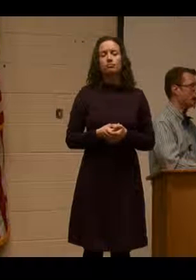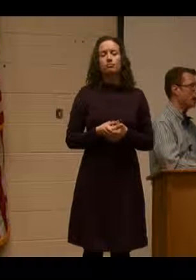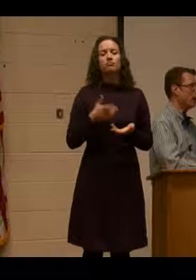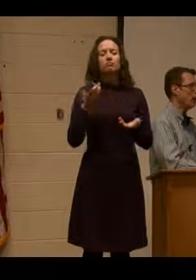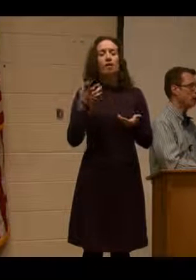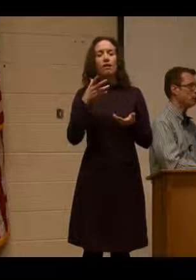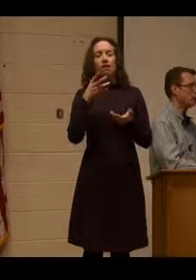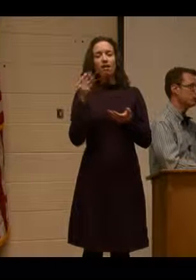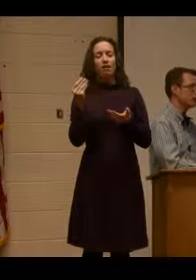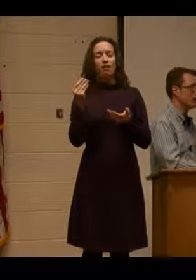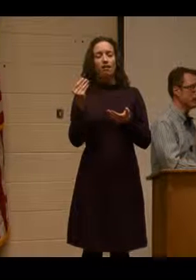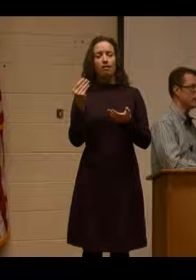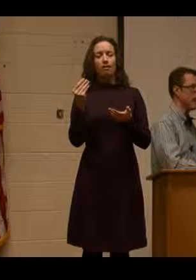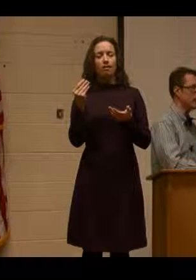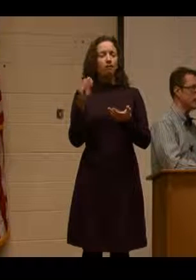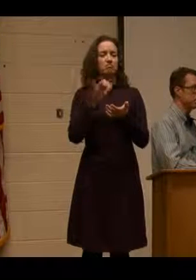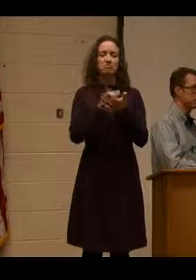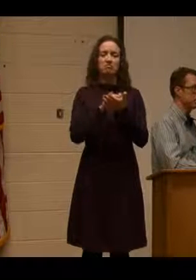SSI.